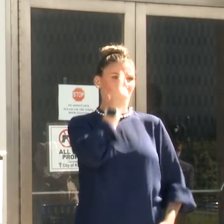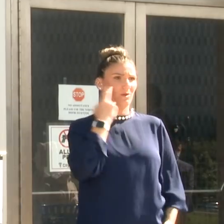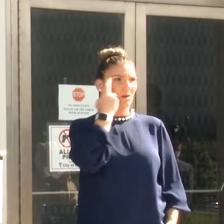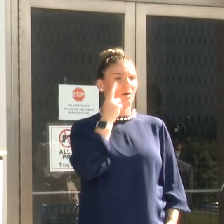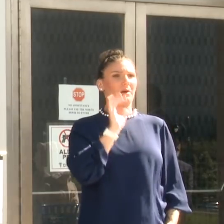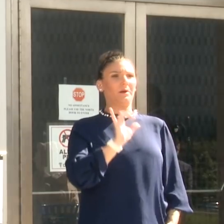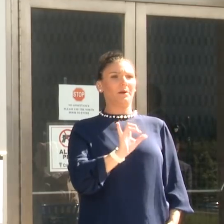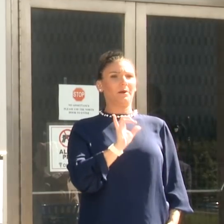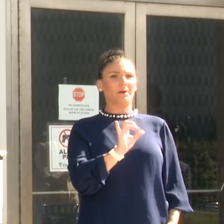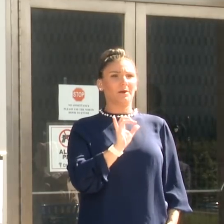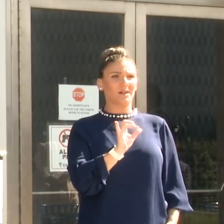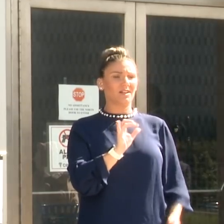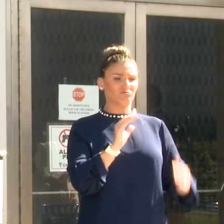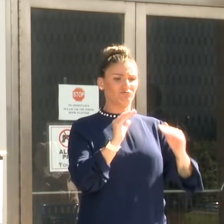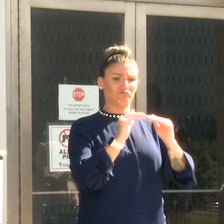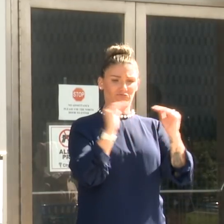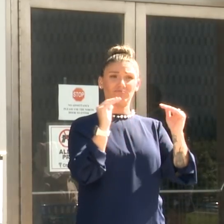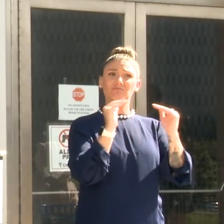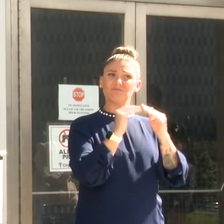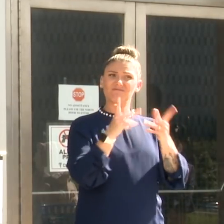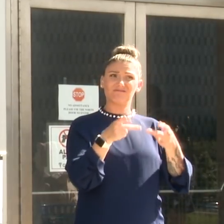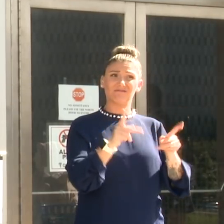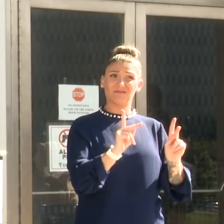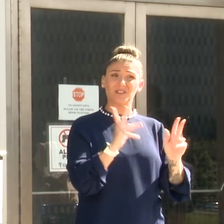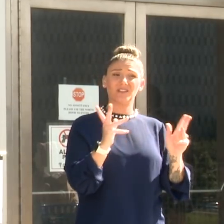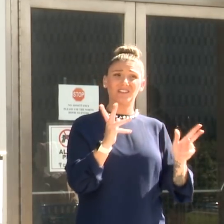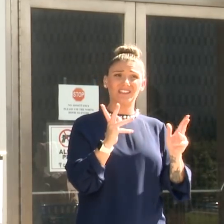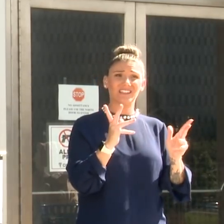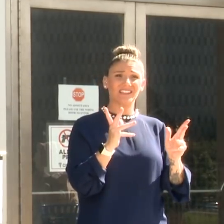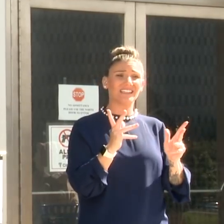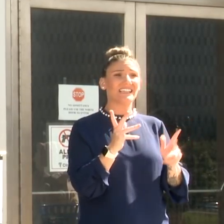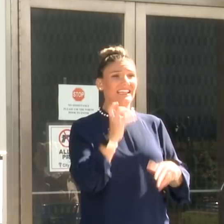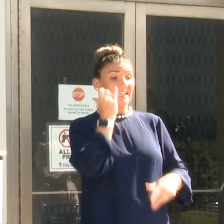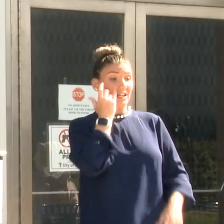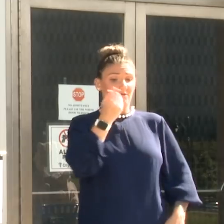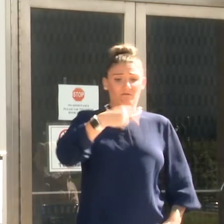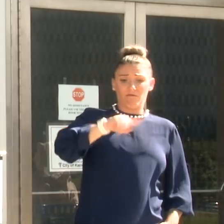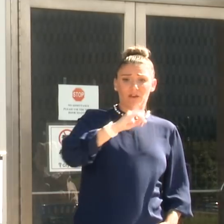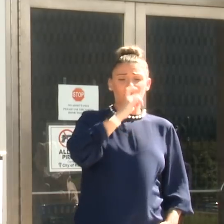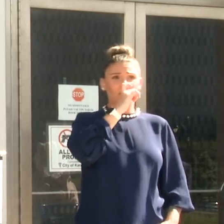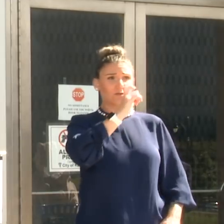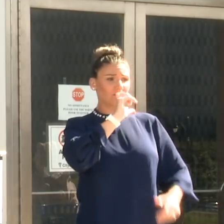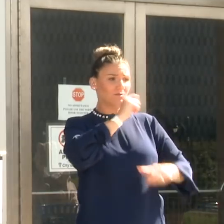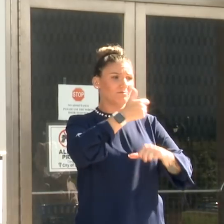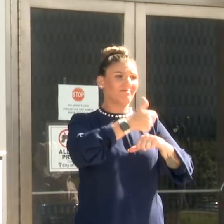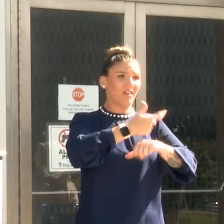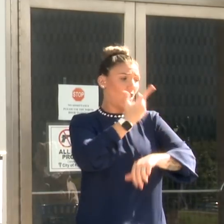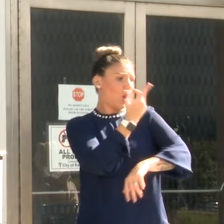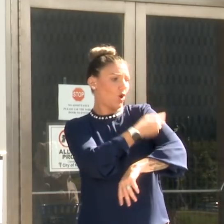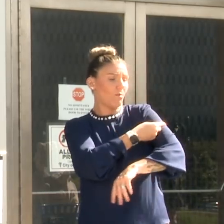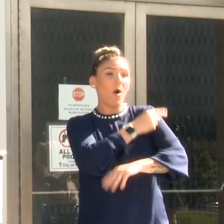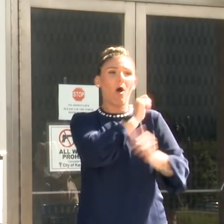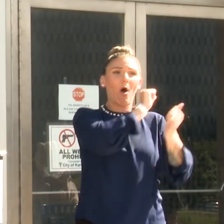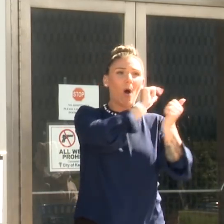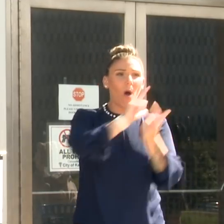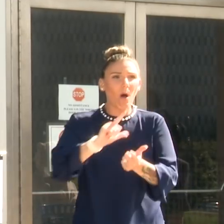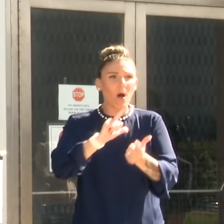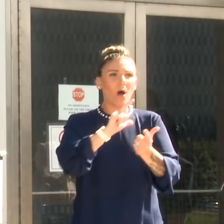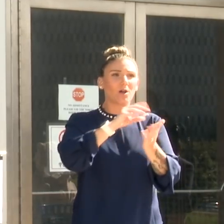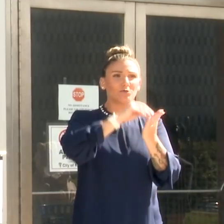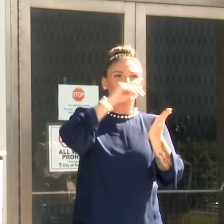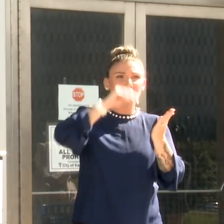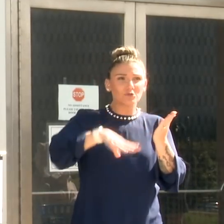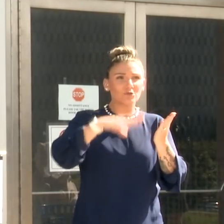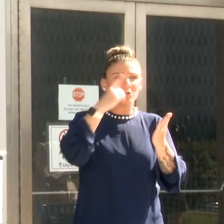that there is a fair chance if they, as an example, don't immunize all of their students